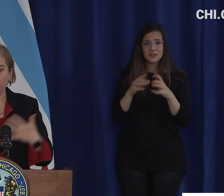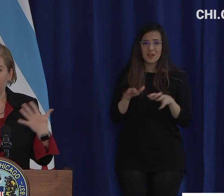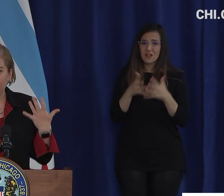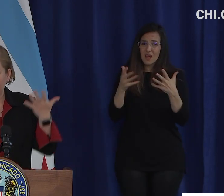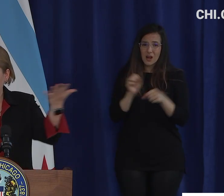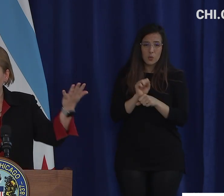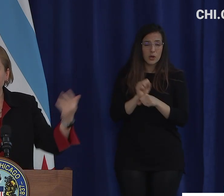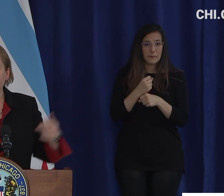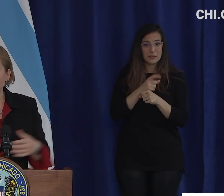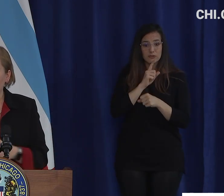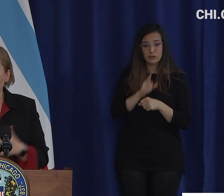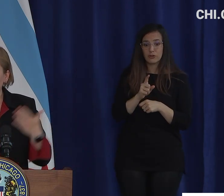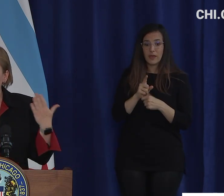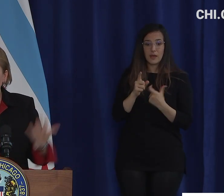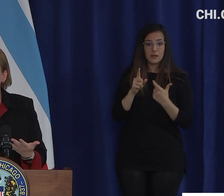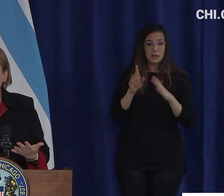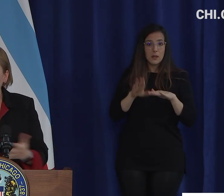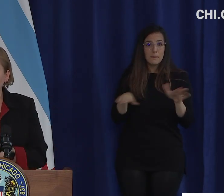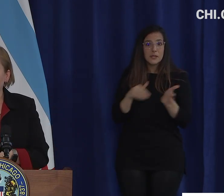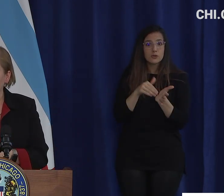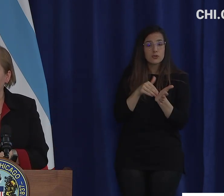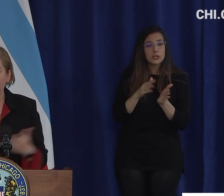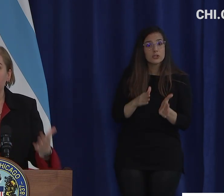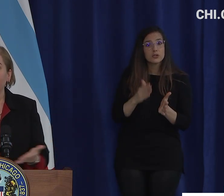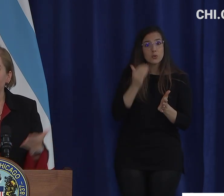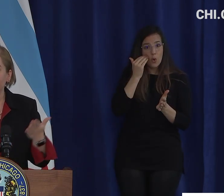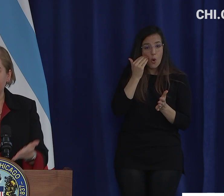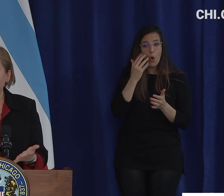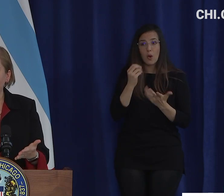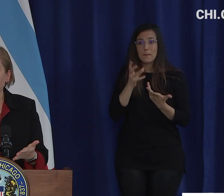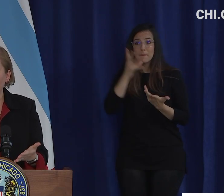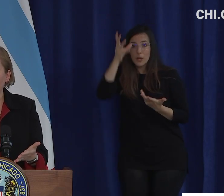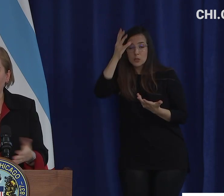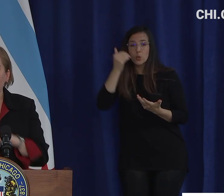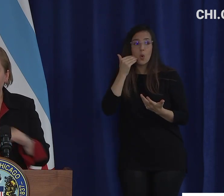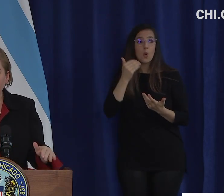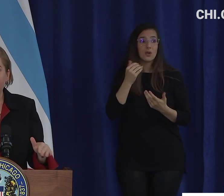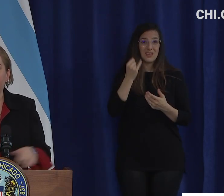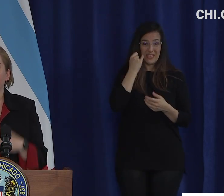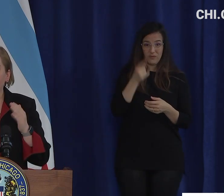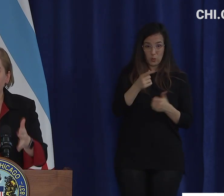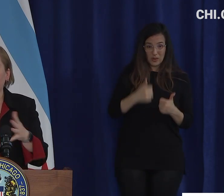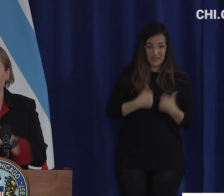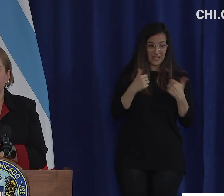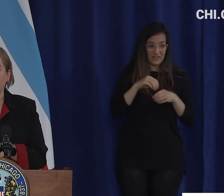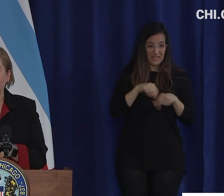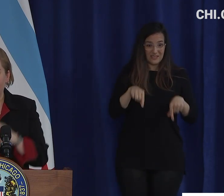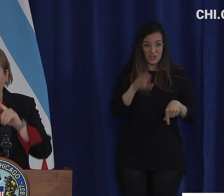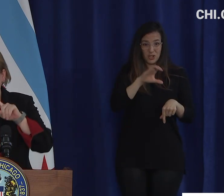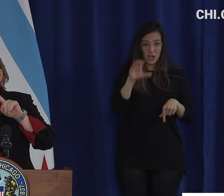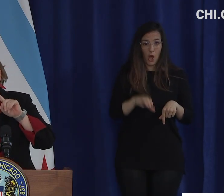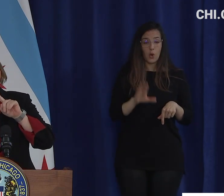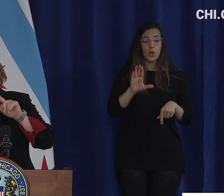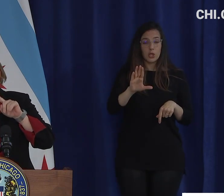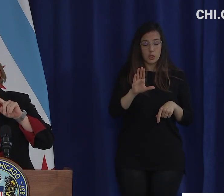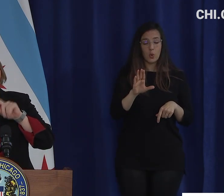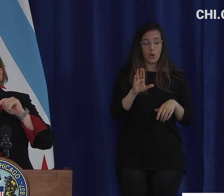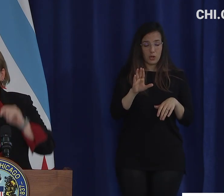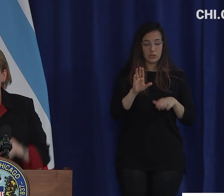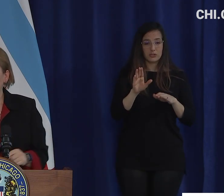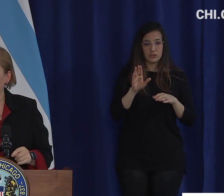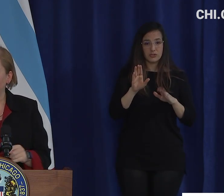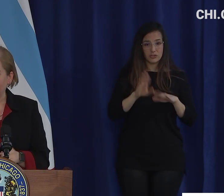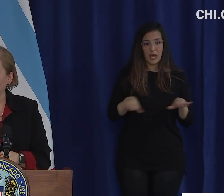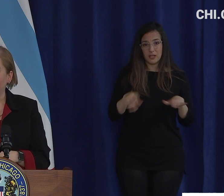that, and parents should know that your child should, if you live in the city of Chicago, period, your child should be getting a finger prick